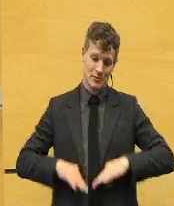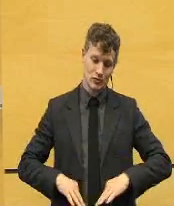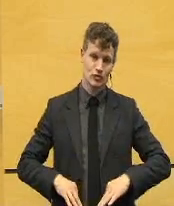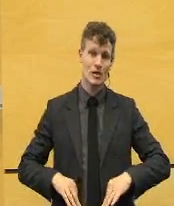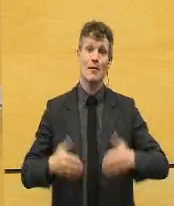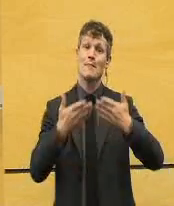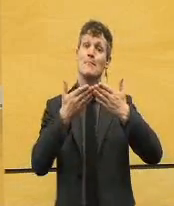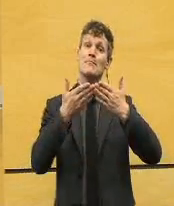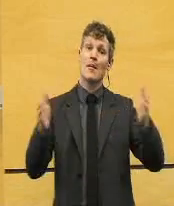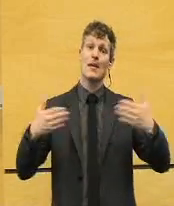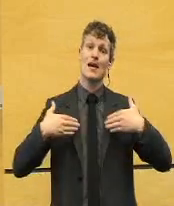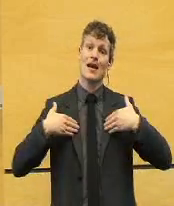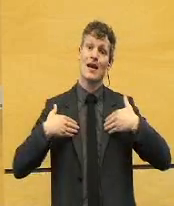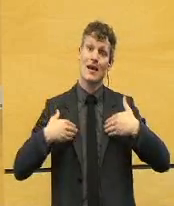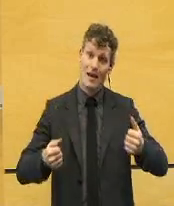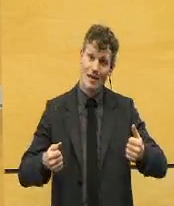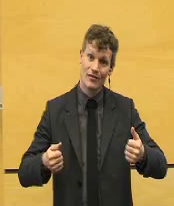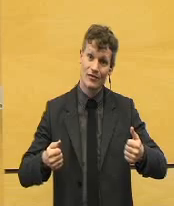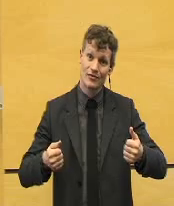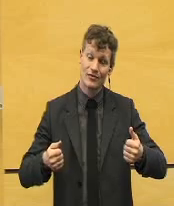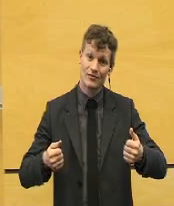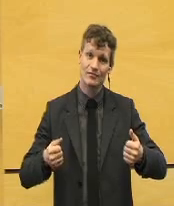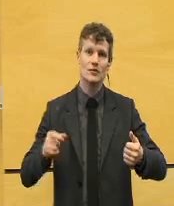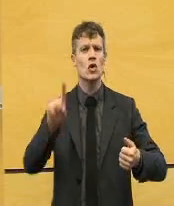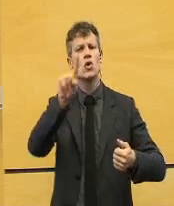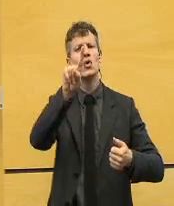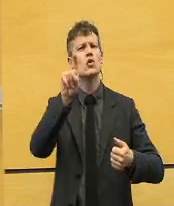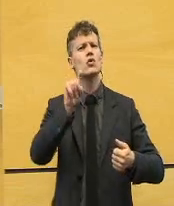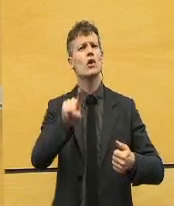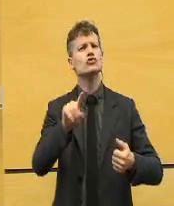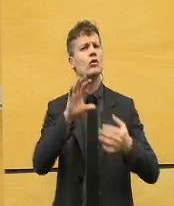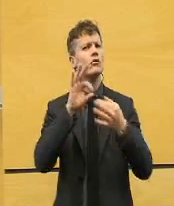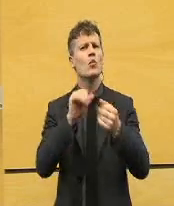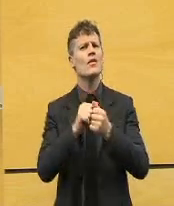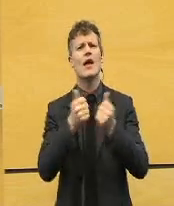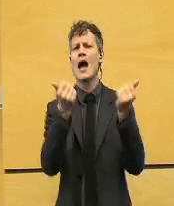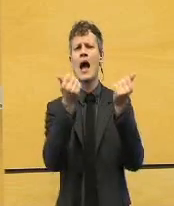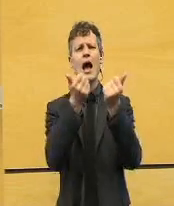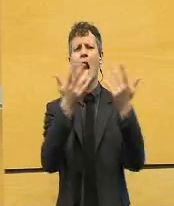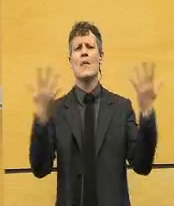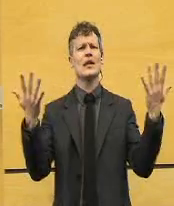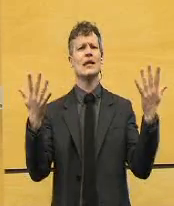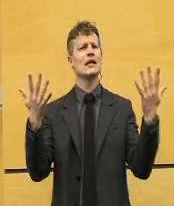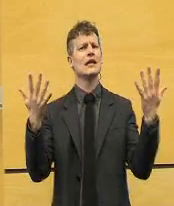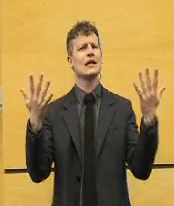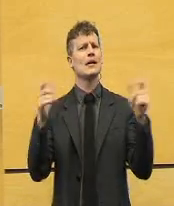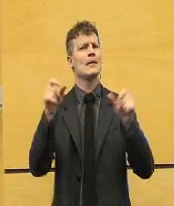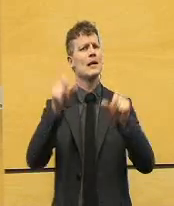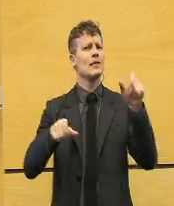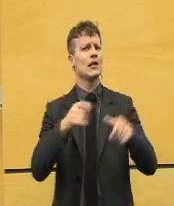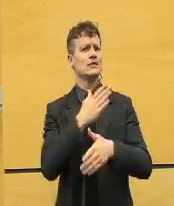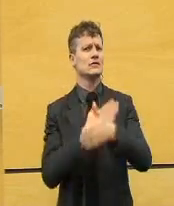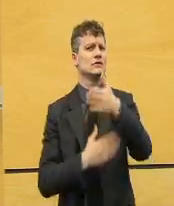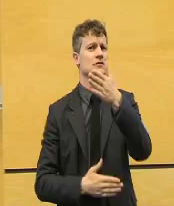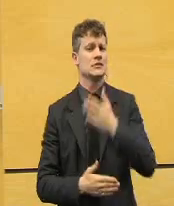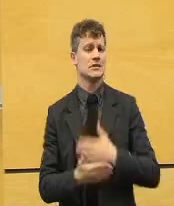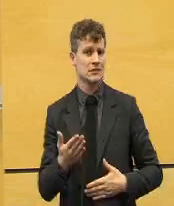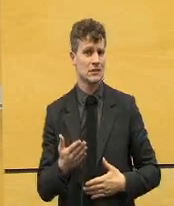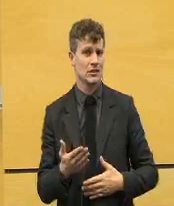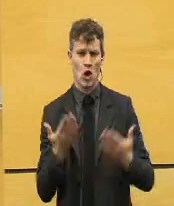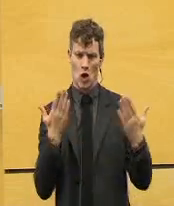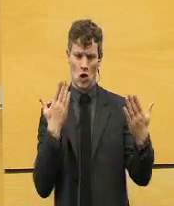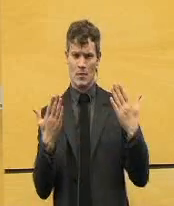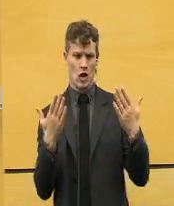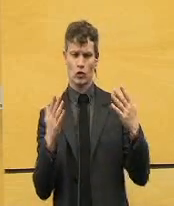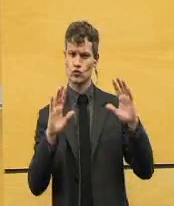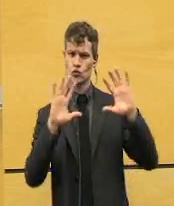Dharani, to address the question regarding the estimate of persons with disability by the survey of WTO as compared